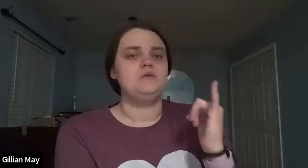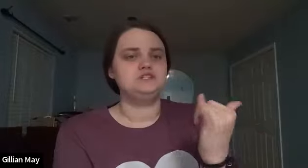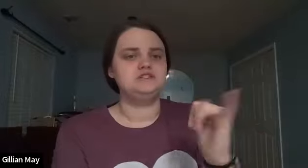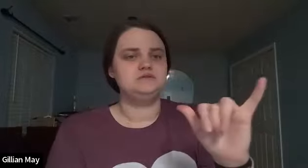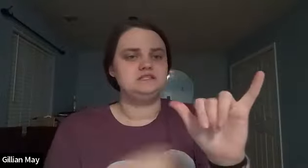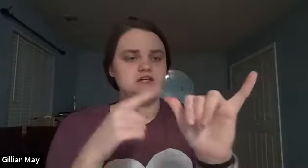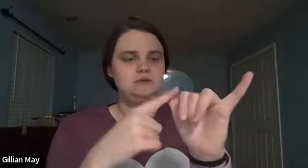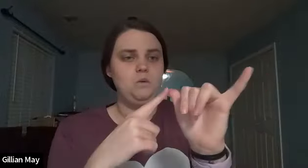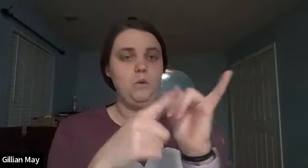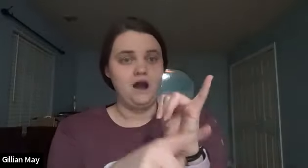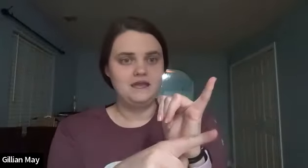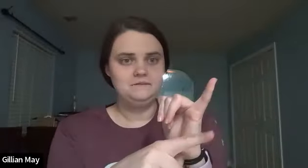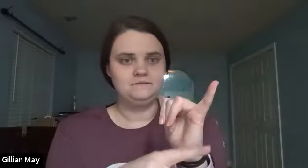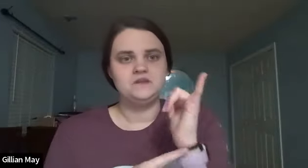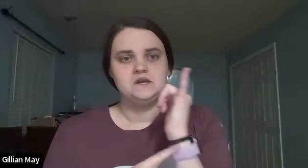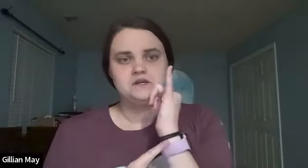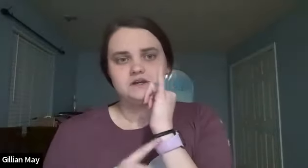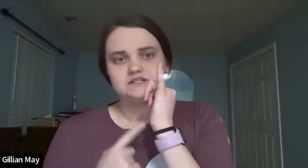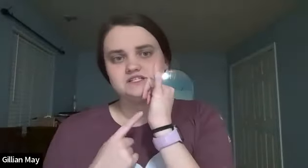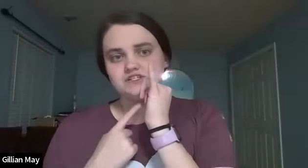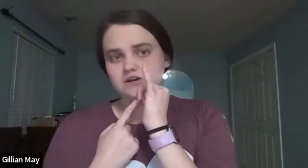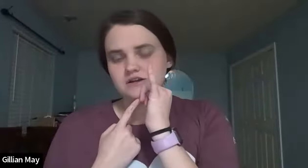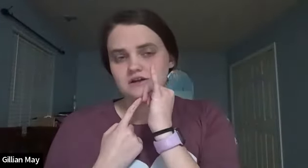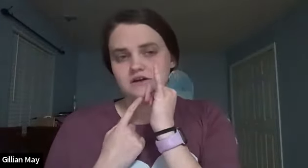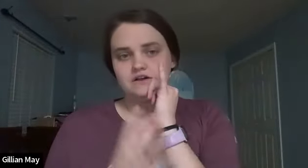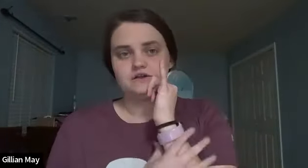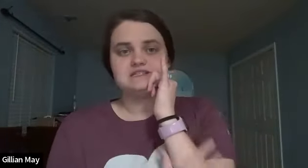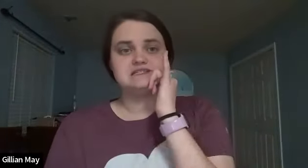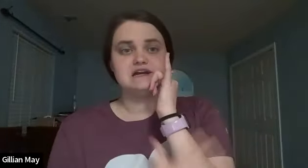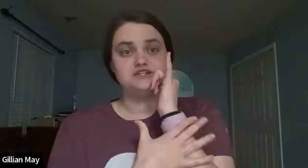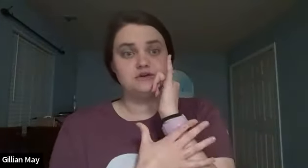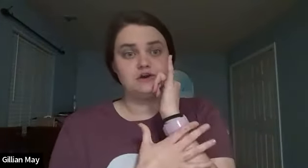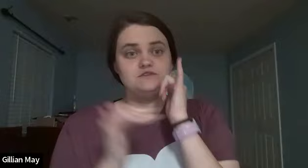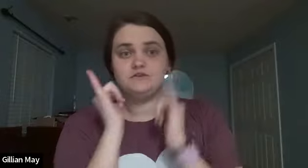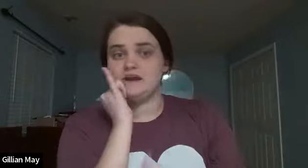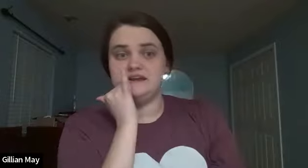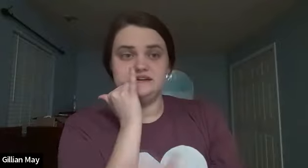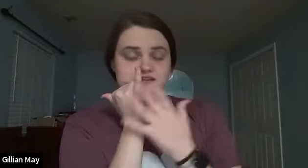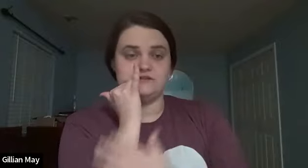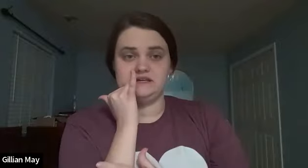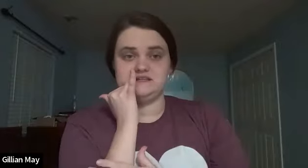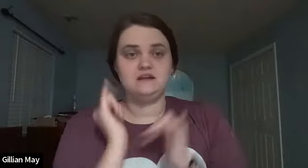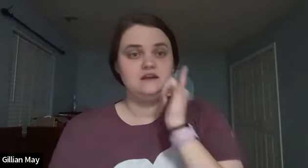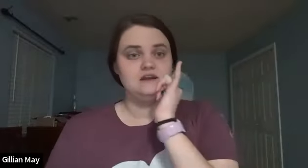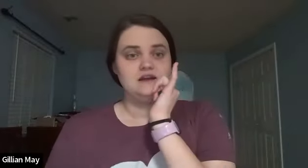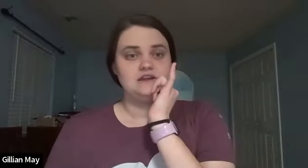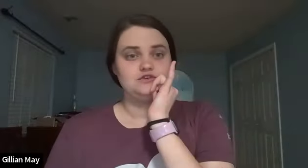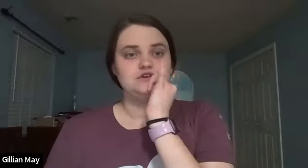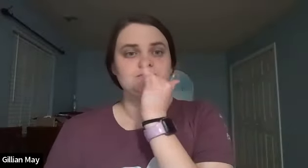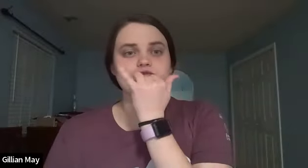what you're going to do is it's going to be a Y. You're going to start on the closest side to your arm. So if you're right-handed, it's on the right side. And you're going to